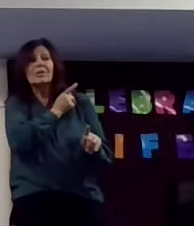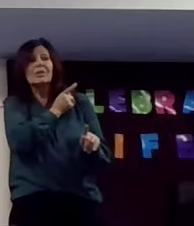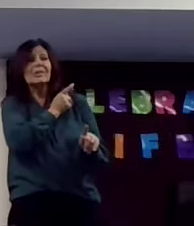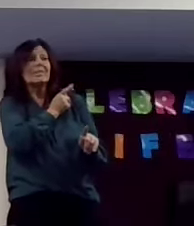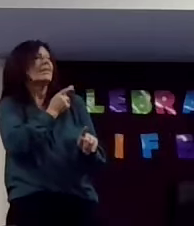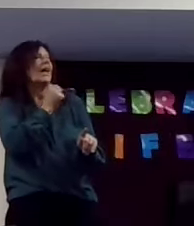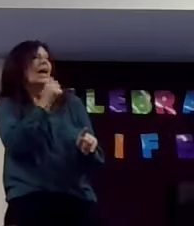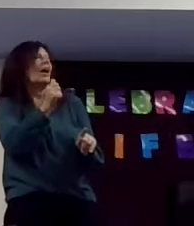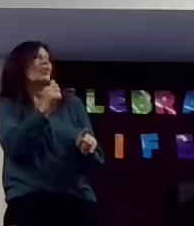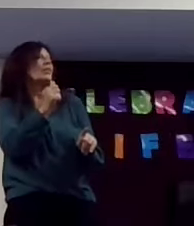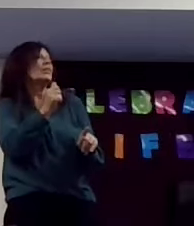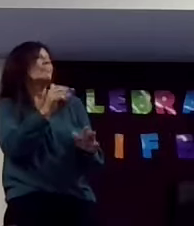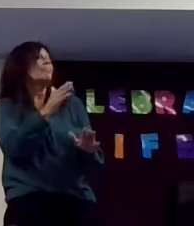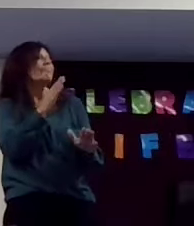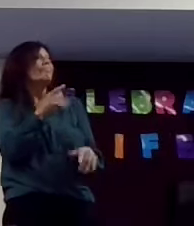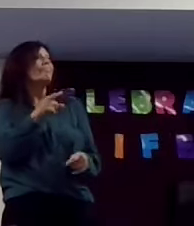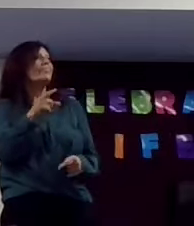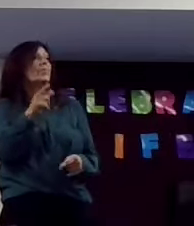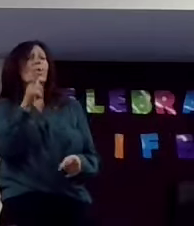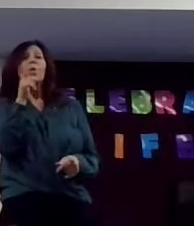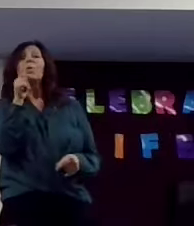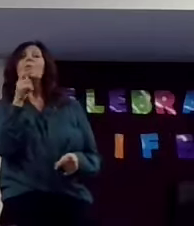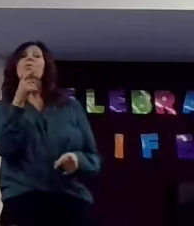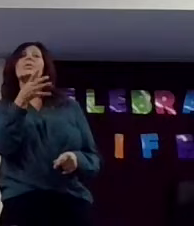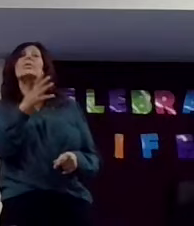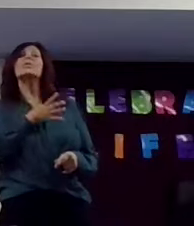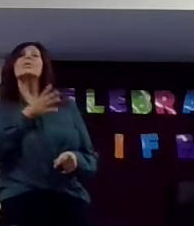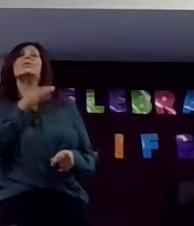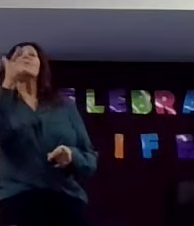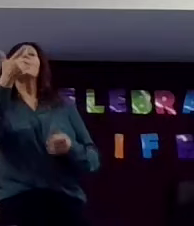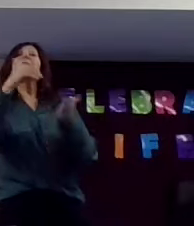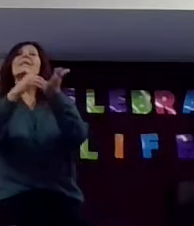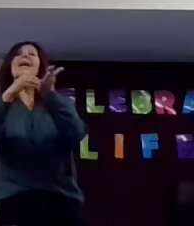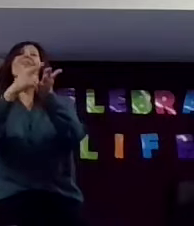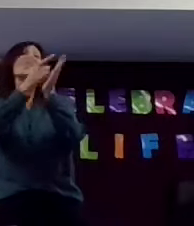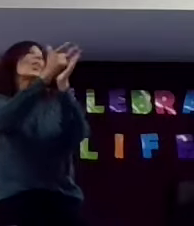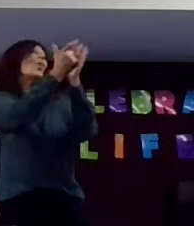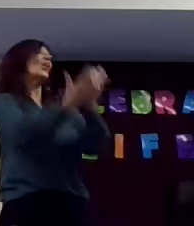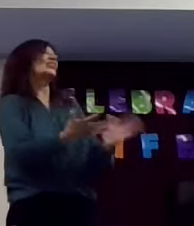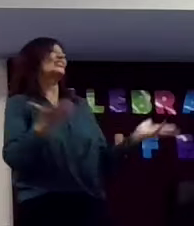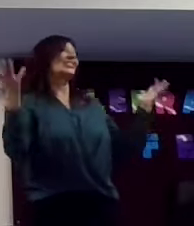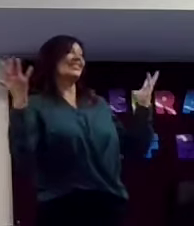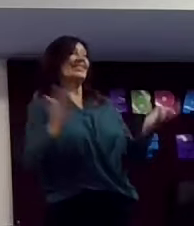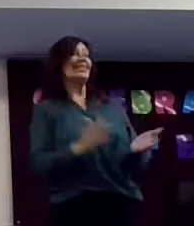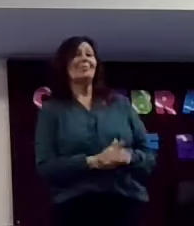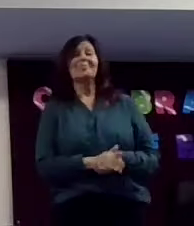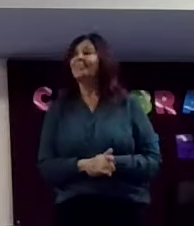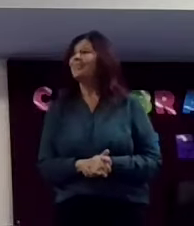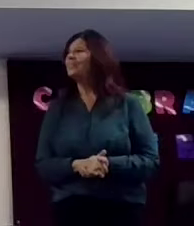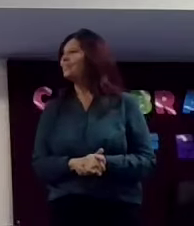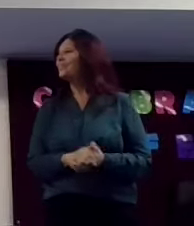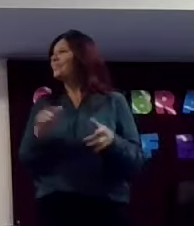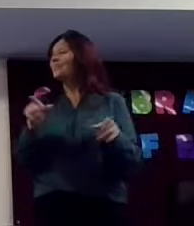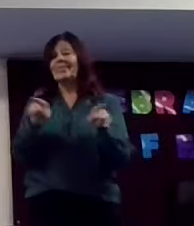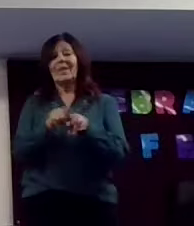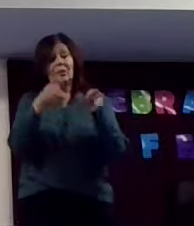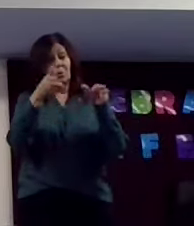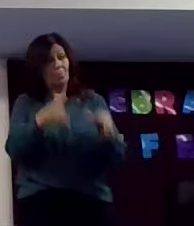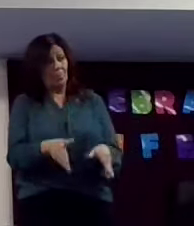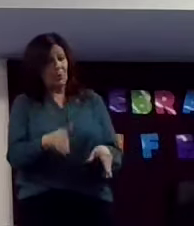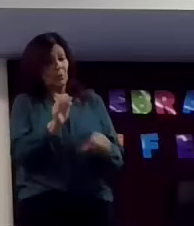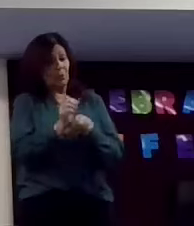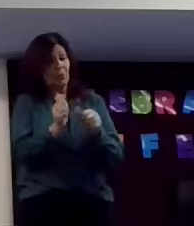aren't necessarily privileged. Who's in the country club for the doctors? The lawyers, that's right. And so as somebody who's